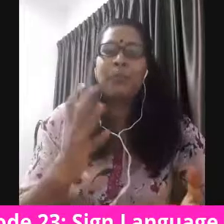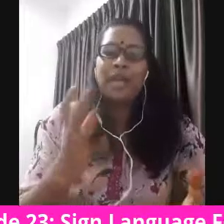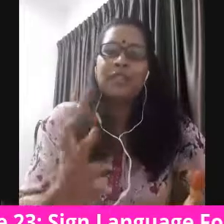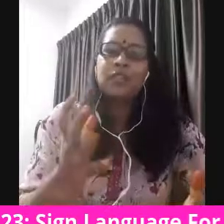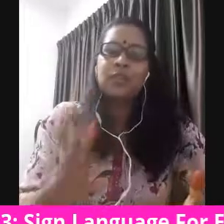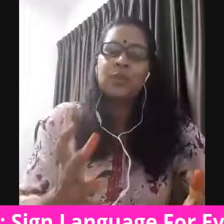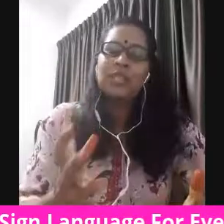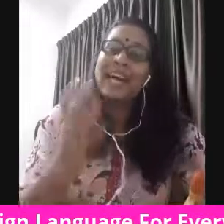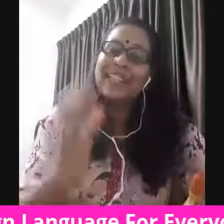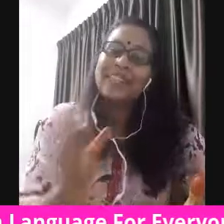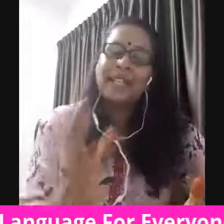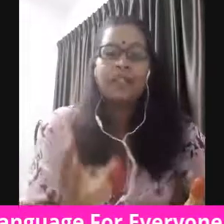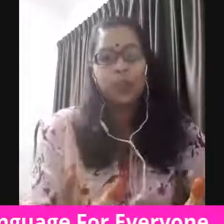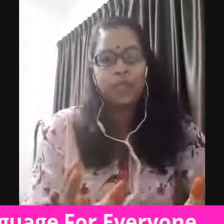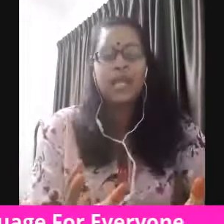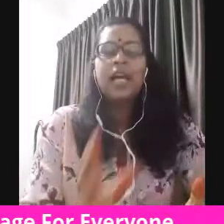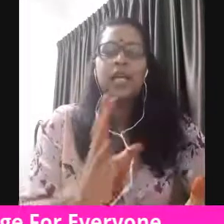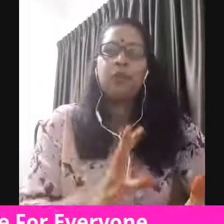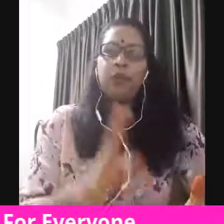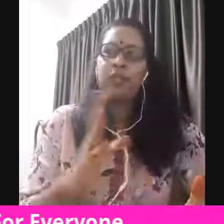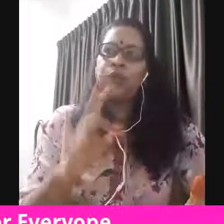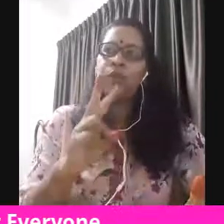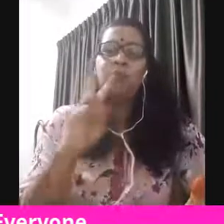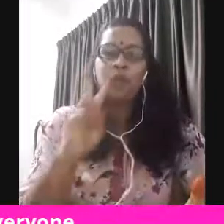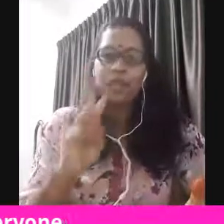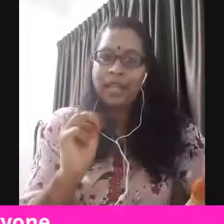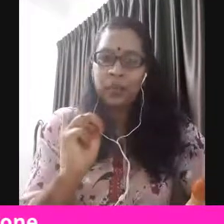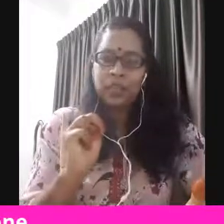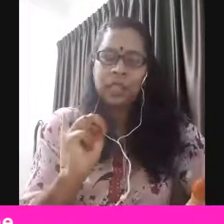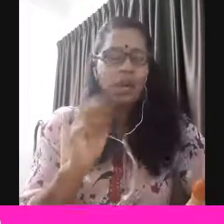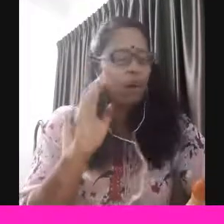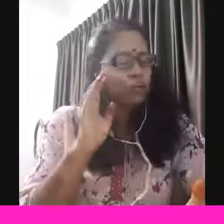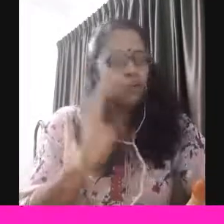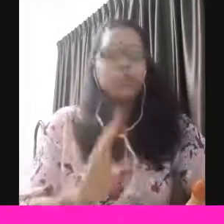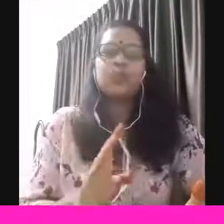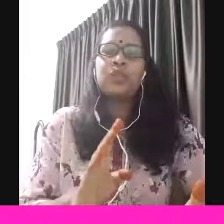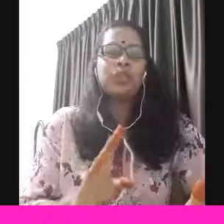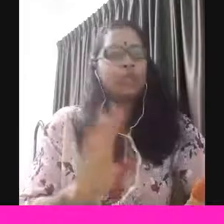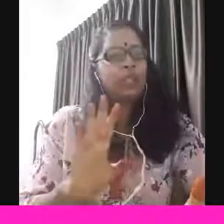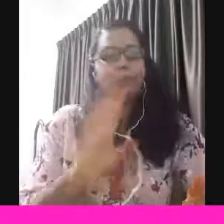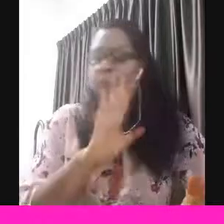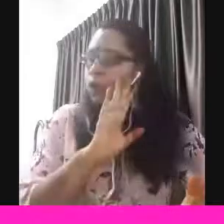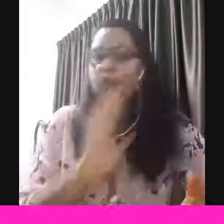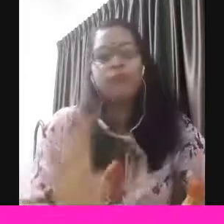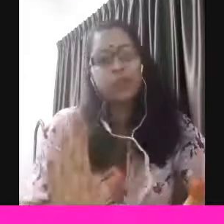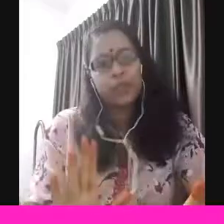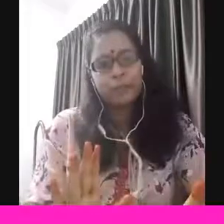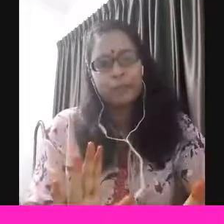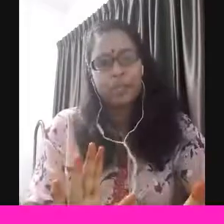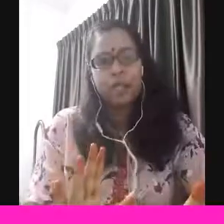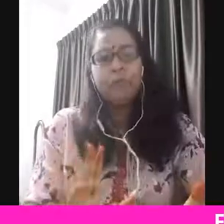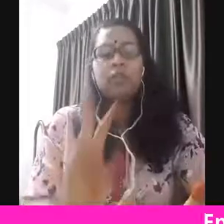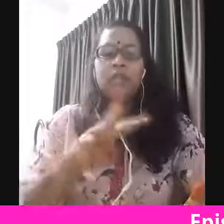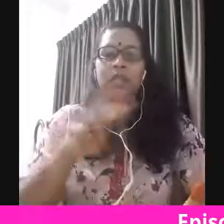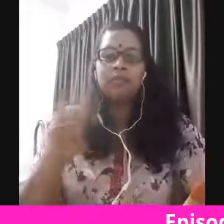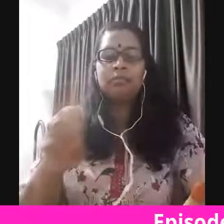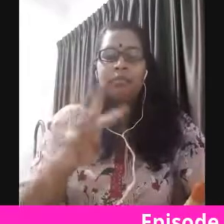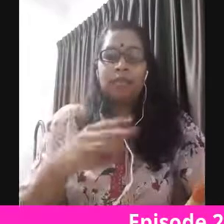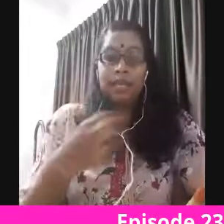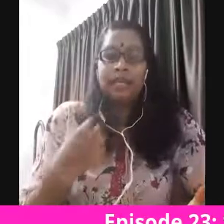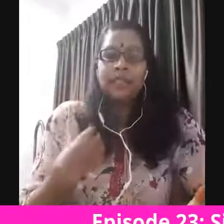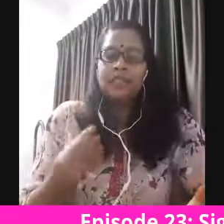So, to wow, make the student understand the word, if we use both language, of course, students will confuse because,